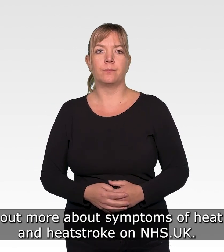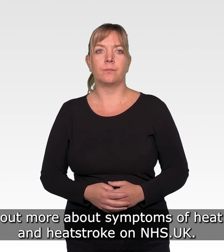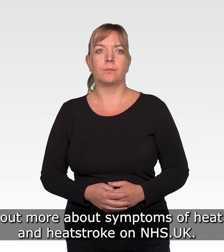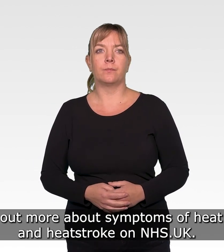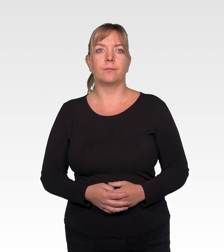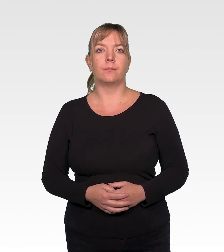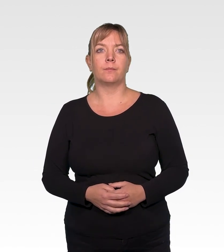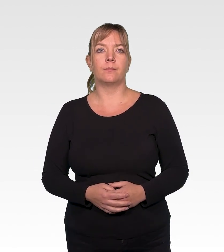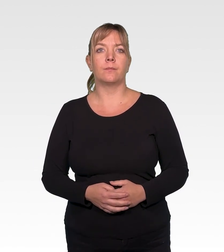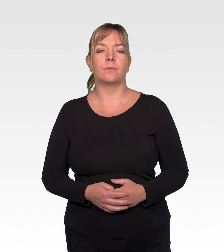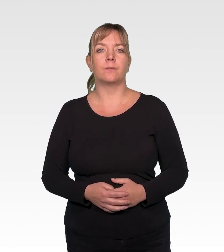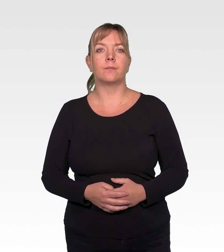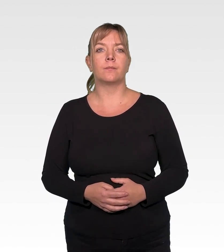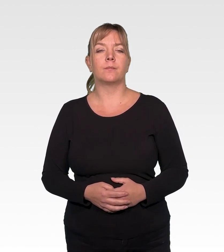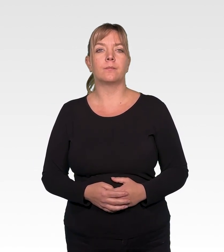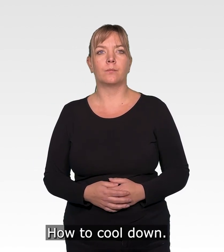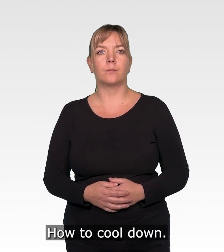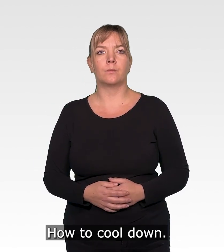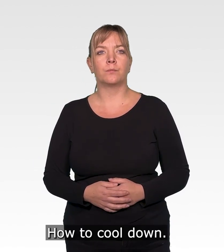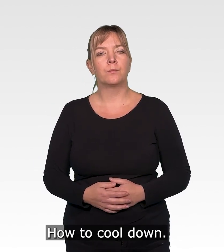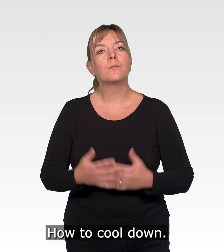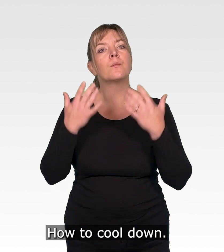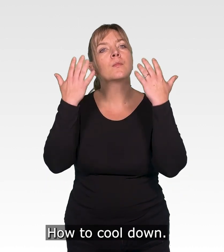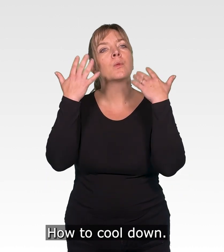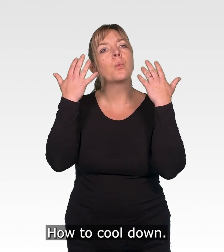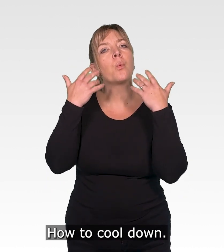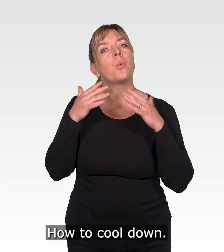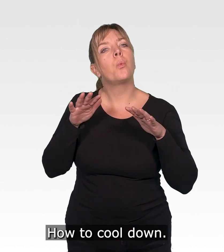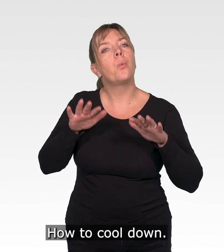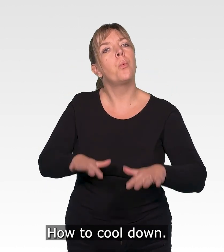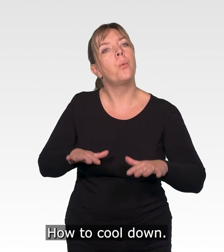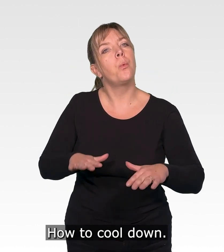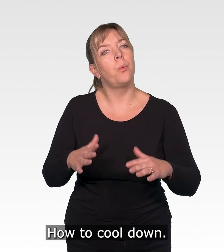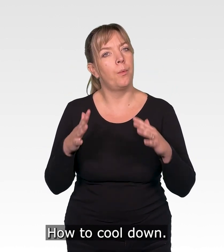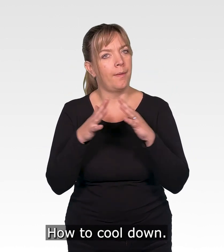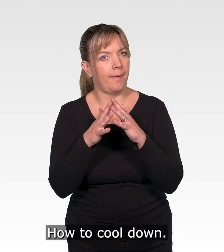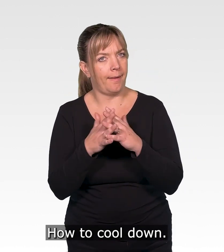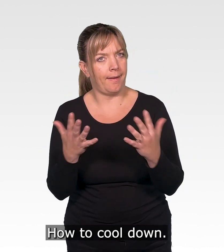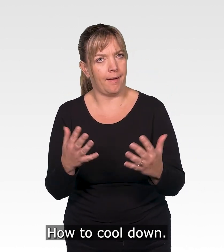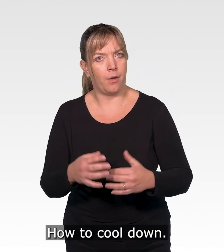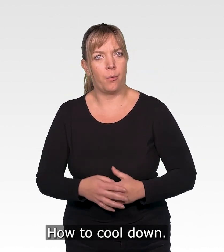How to cool down.